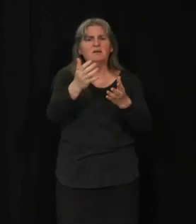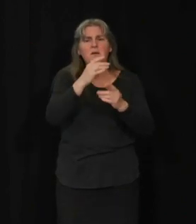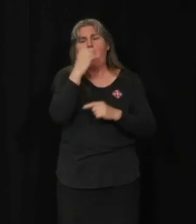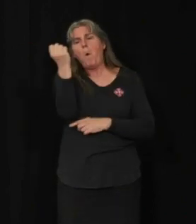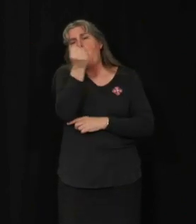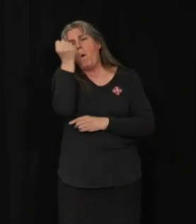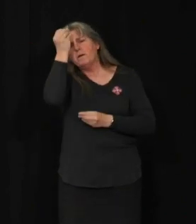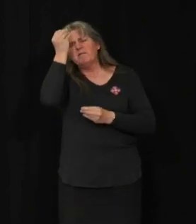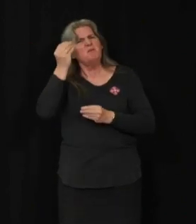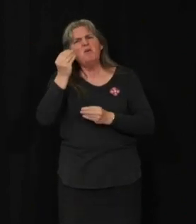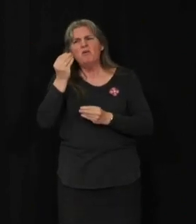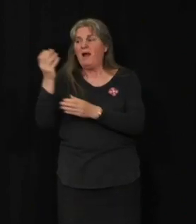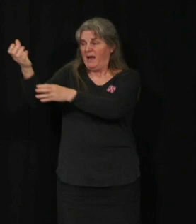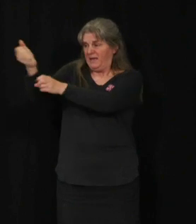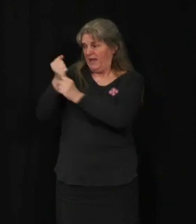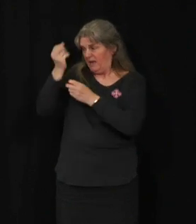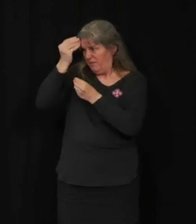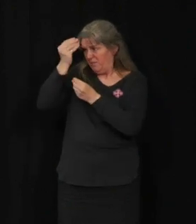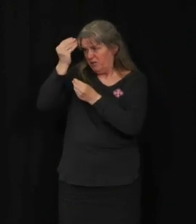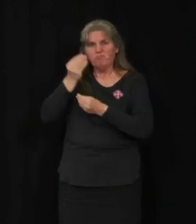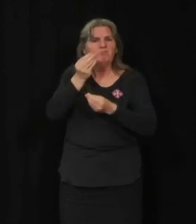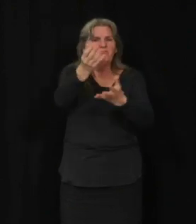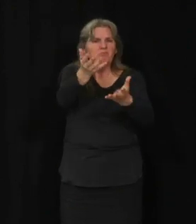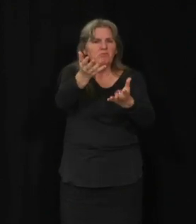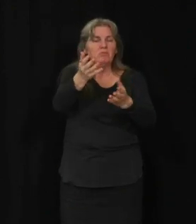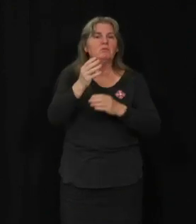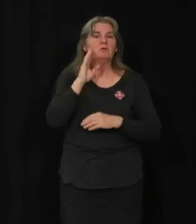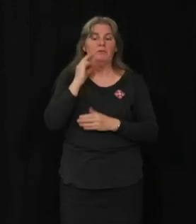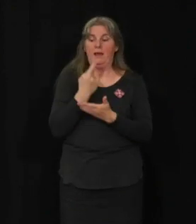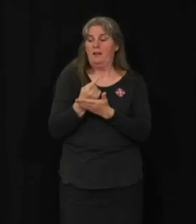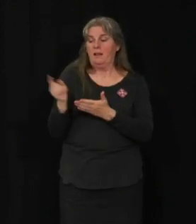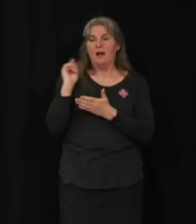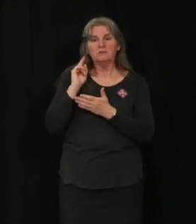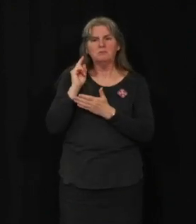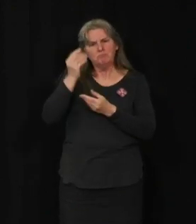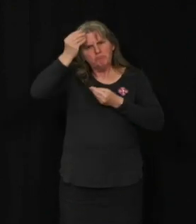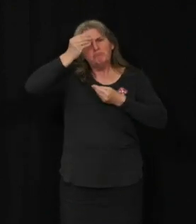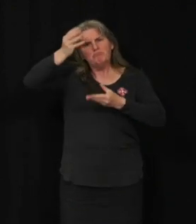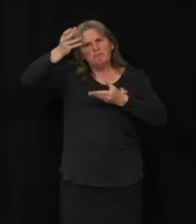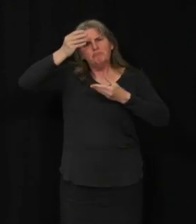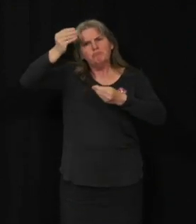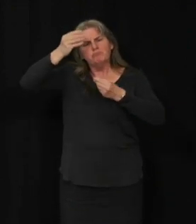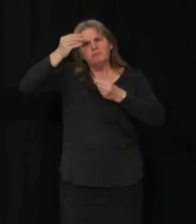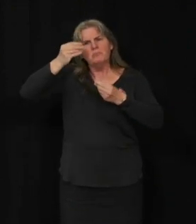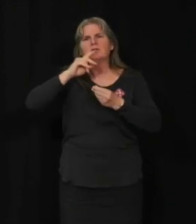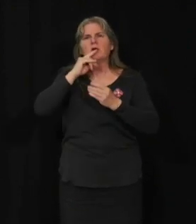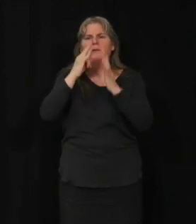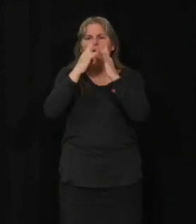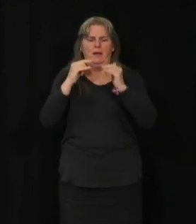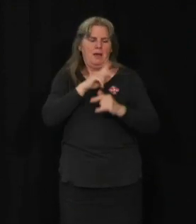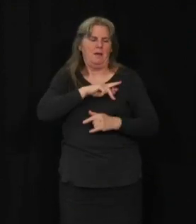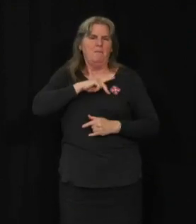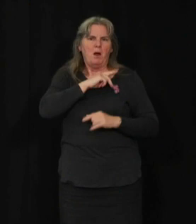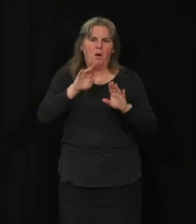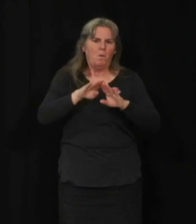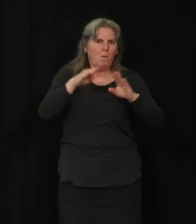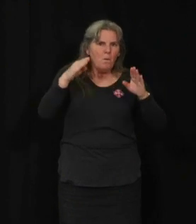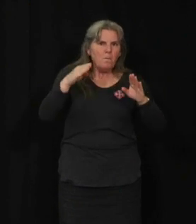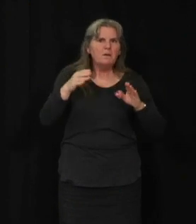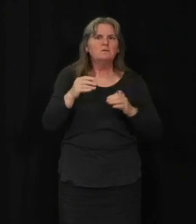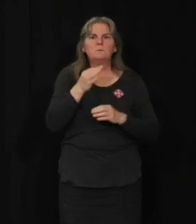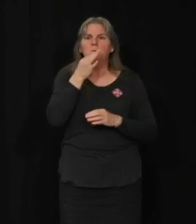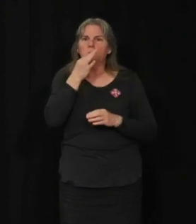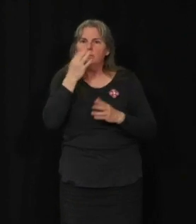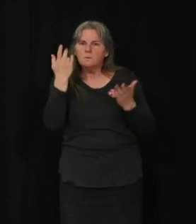Don't hesitate, and that's where we are today. Last week we made some major announcements about campsites. We're talking today